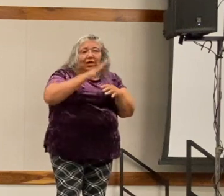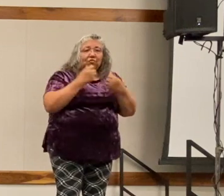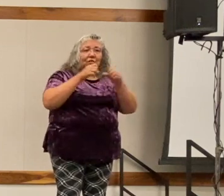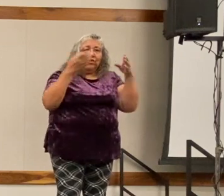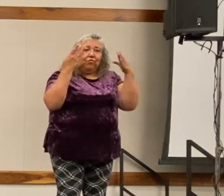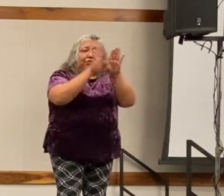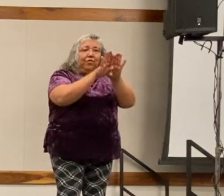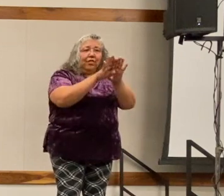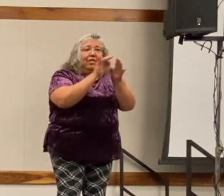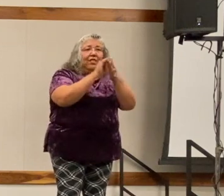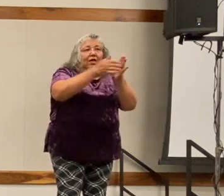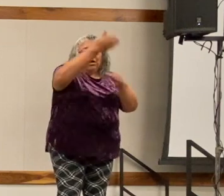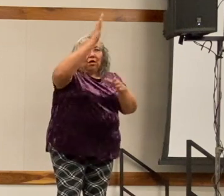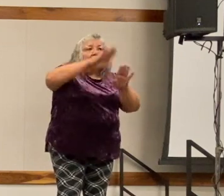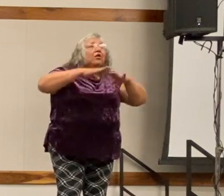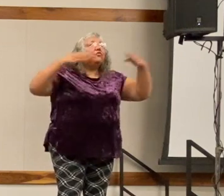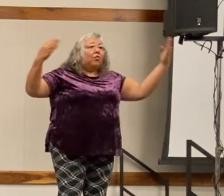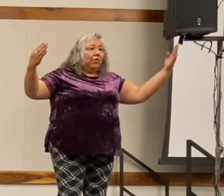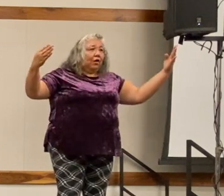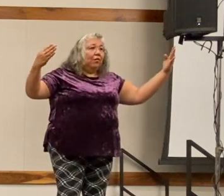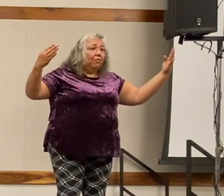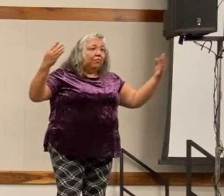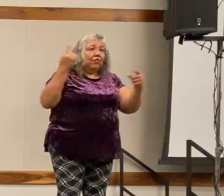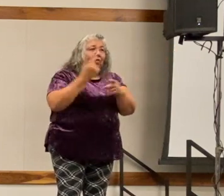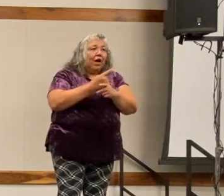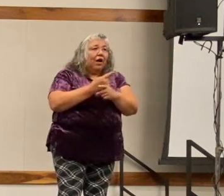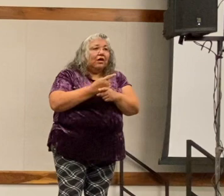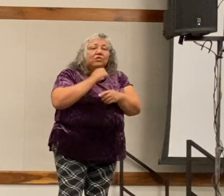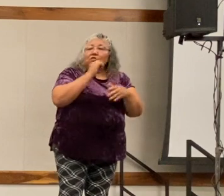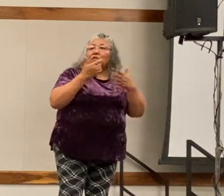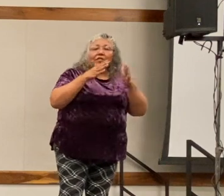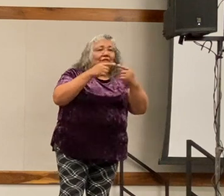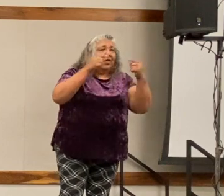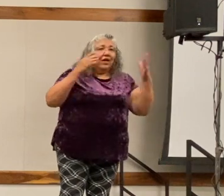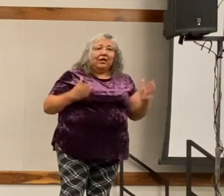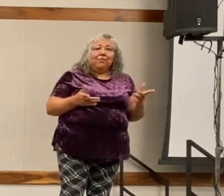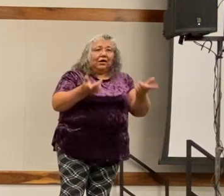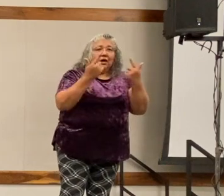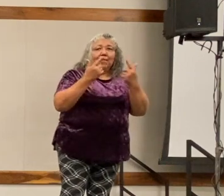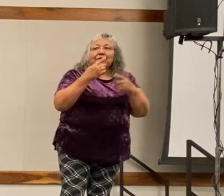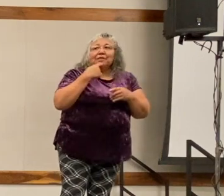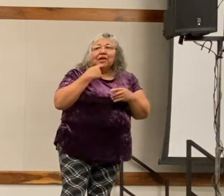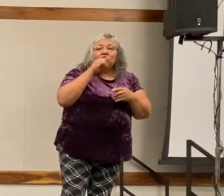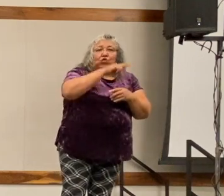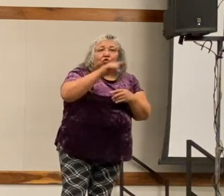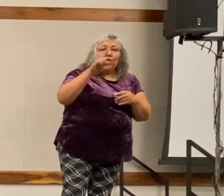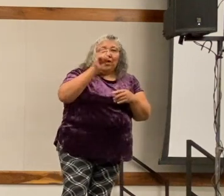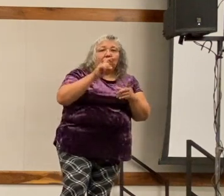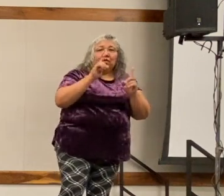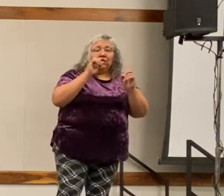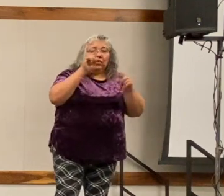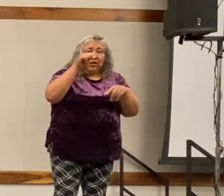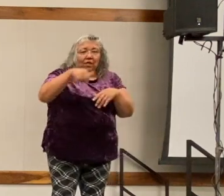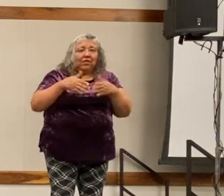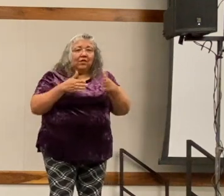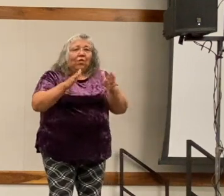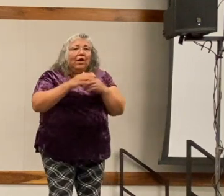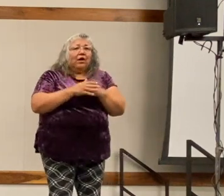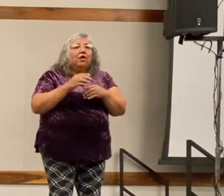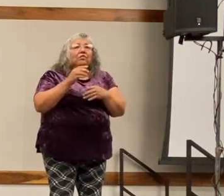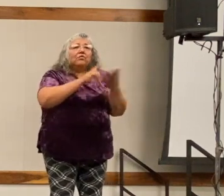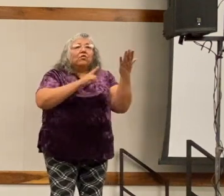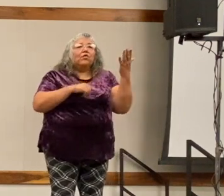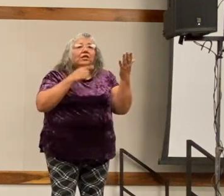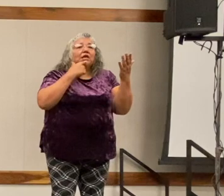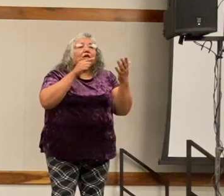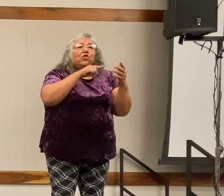door that God had opened up. Yes. Right? You do not let the enemy come and say, you have to go down this way, when the Lord says, you keep